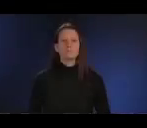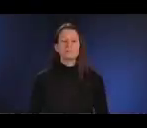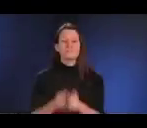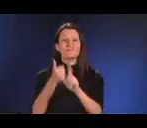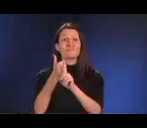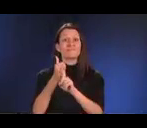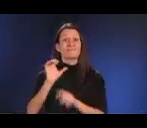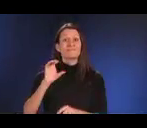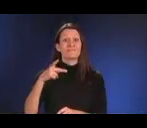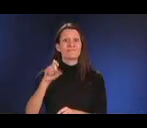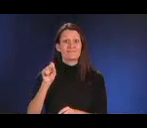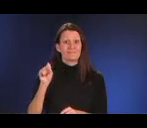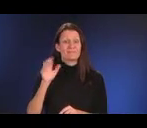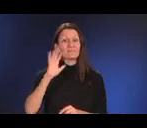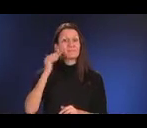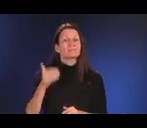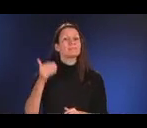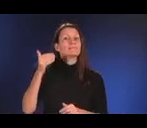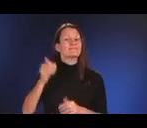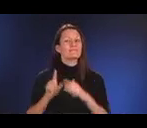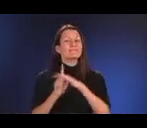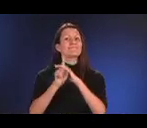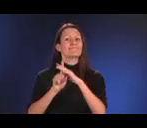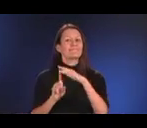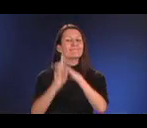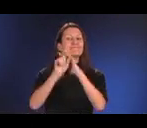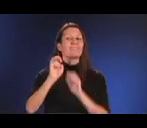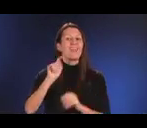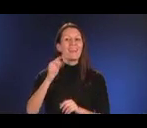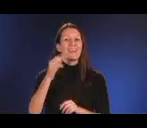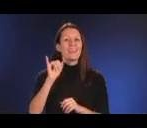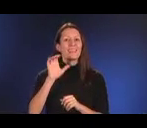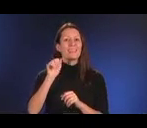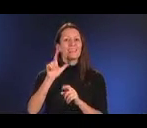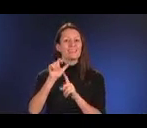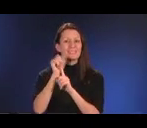As a CPSS, you may encounter ethical situations in your work.